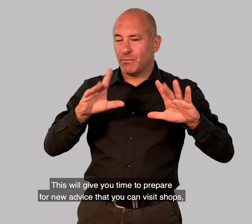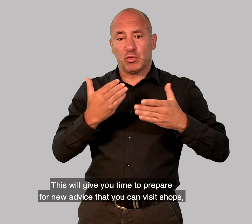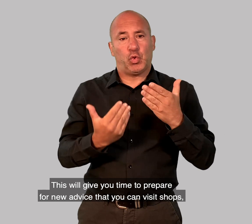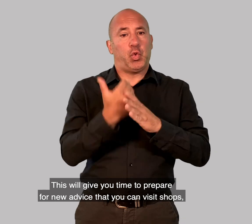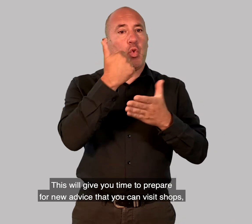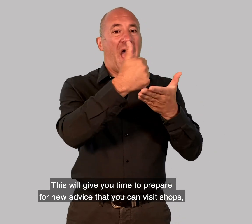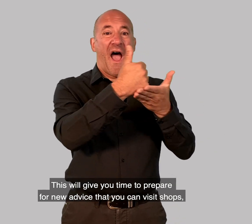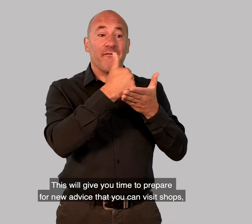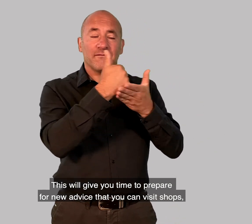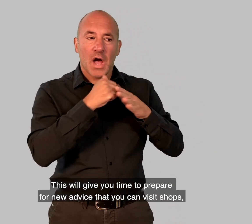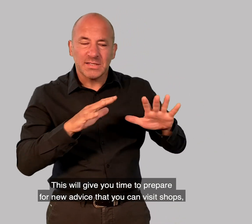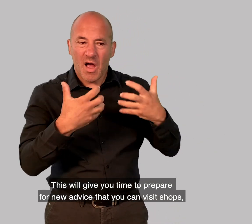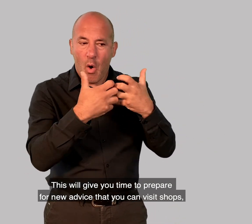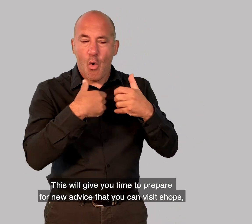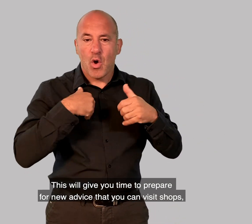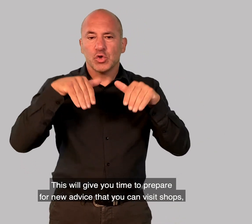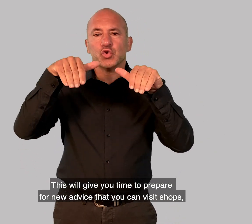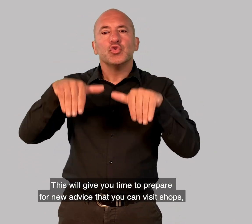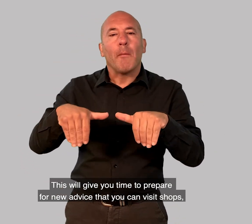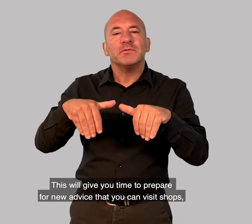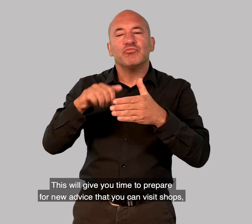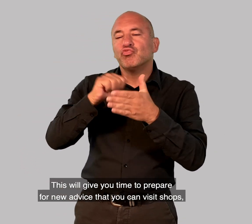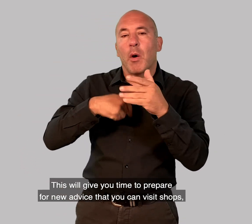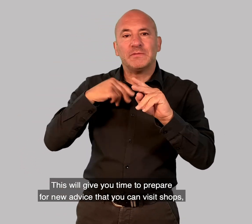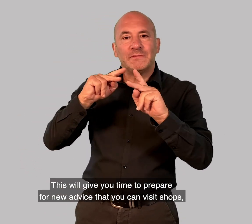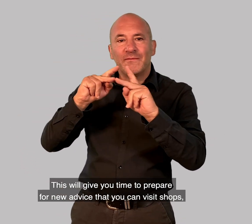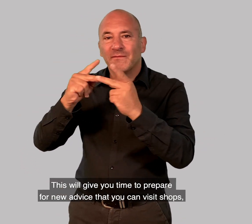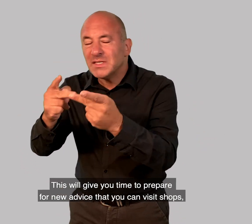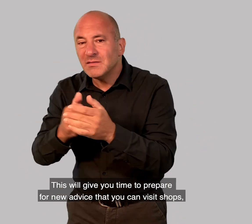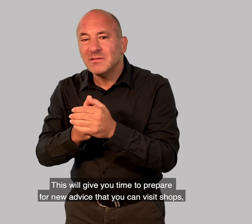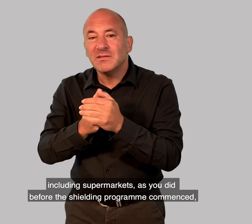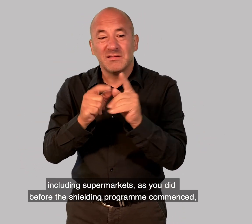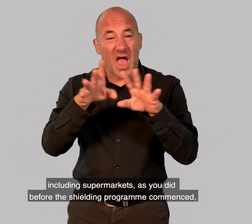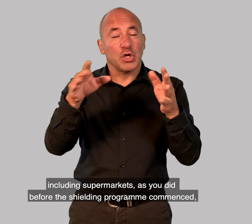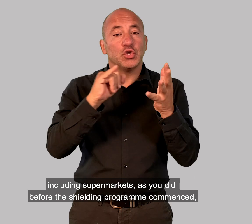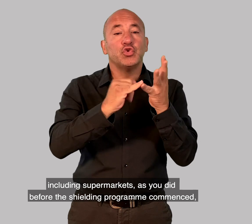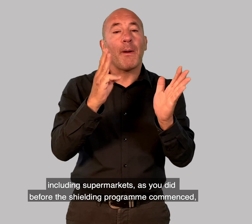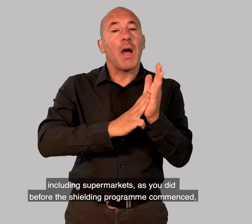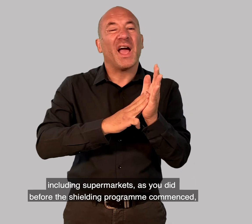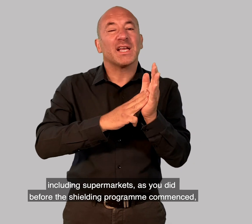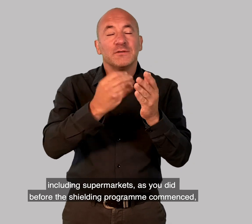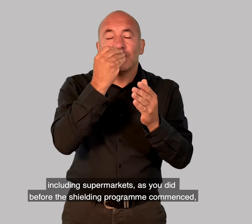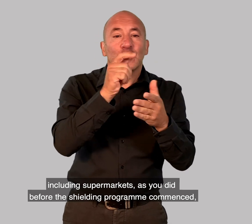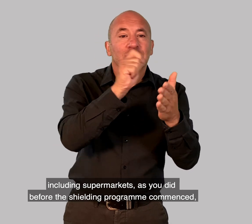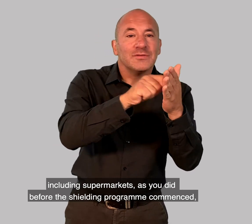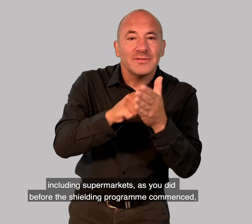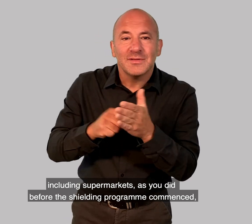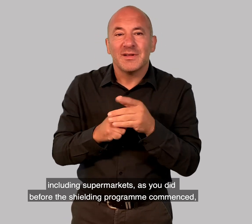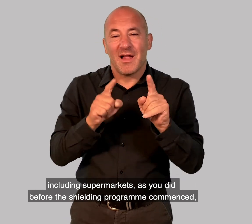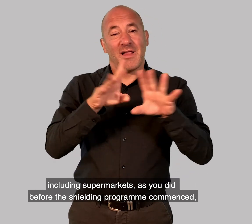This will give you time to prepare for new advice that you can visit shops, including supermarkets, as you did